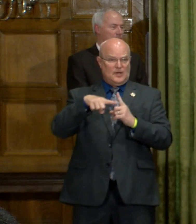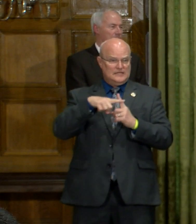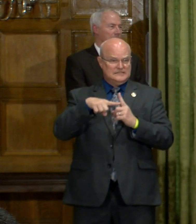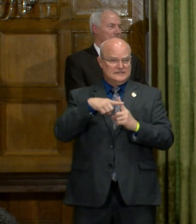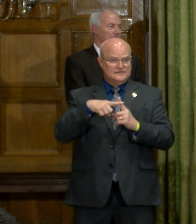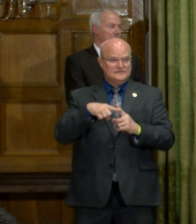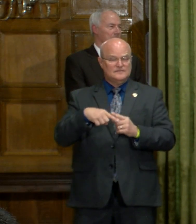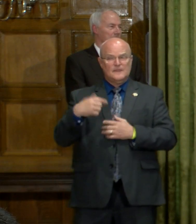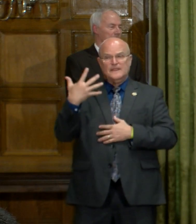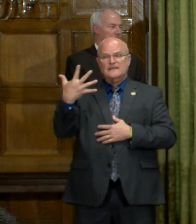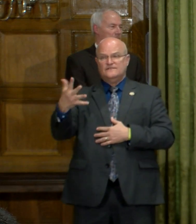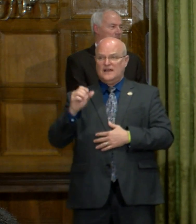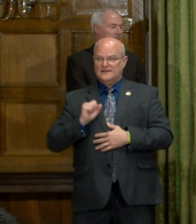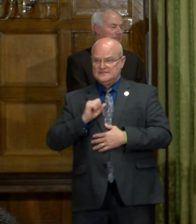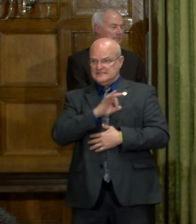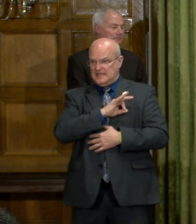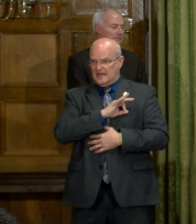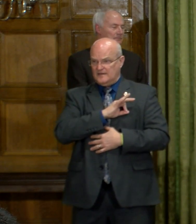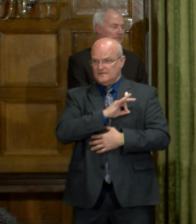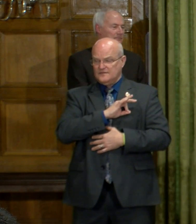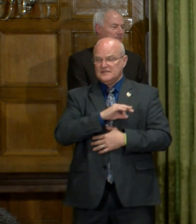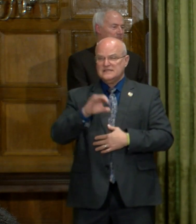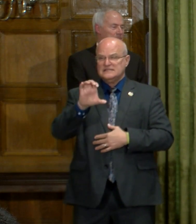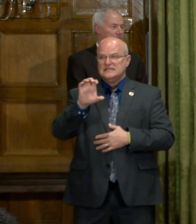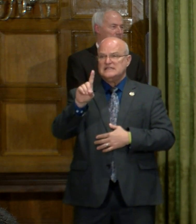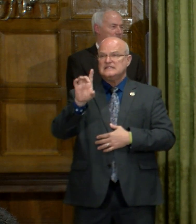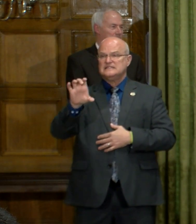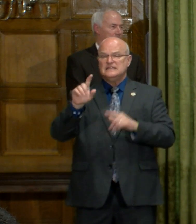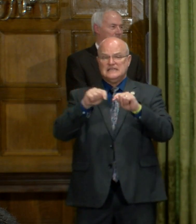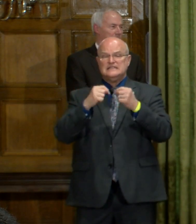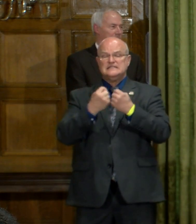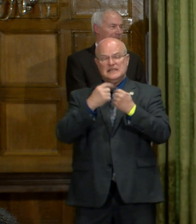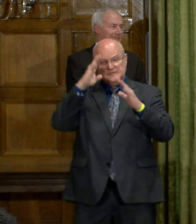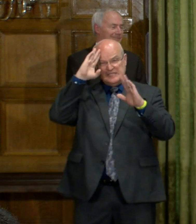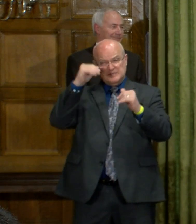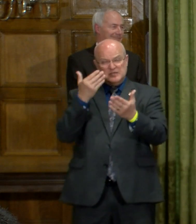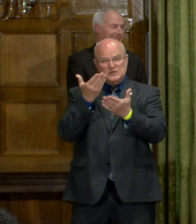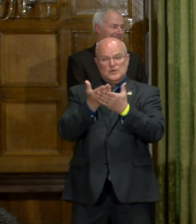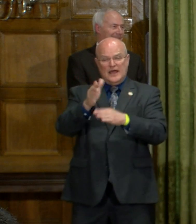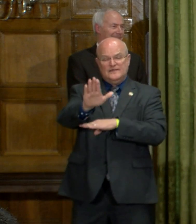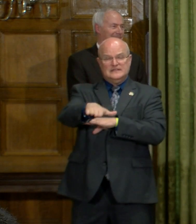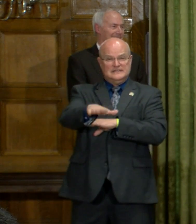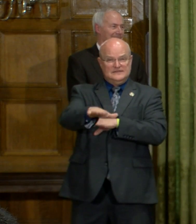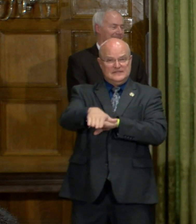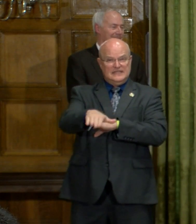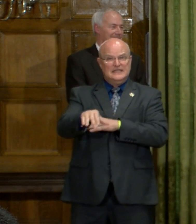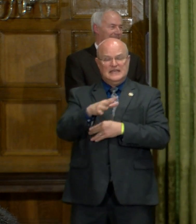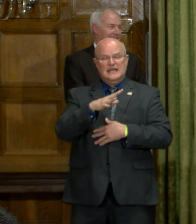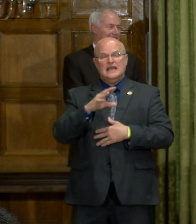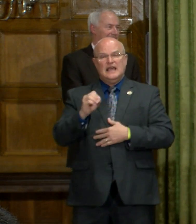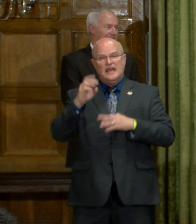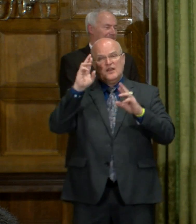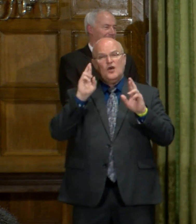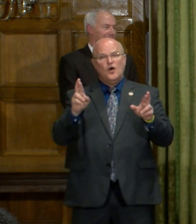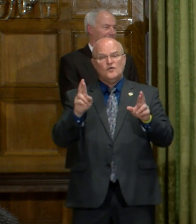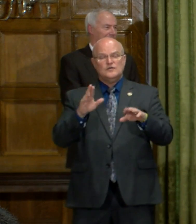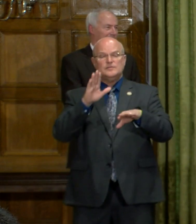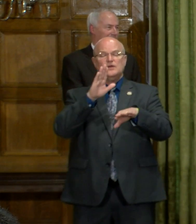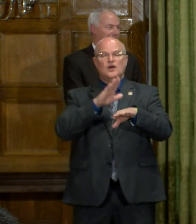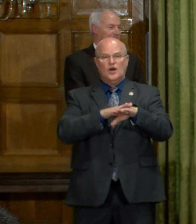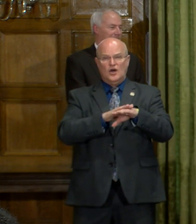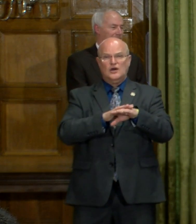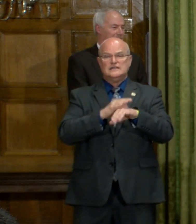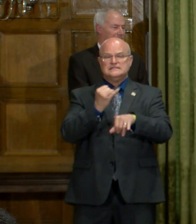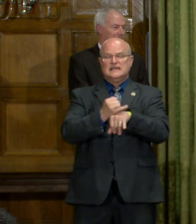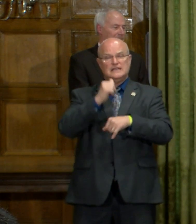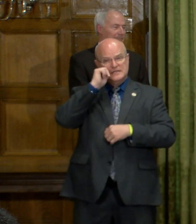positive and 5 staff. The CDC team is expected to arrive this evening and hopefully will be on